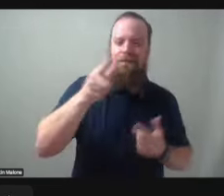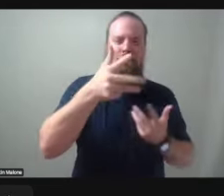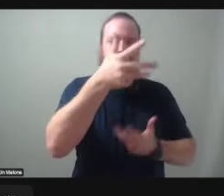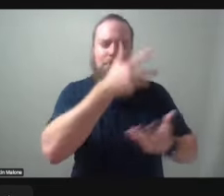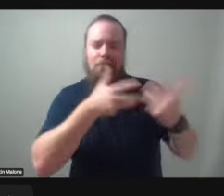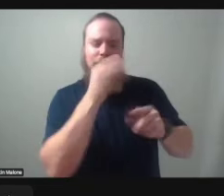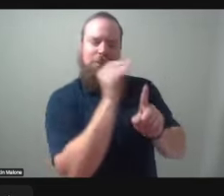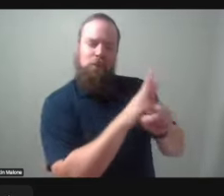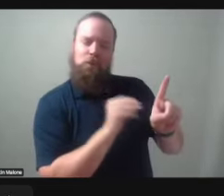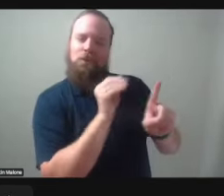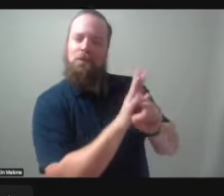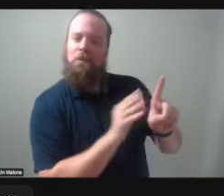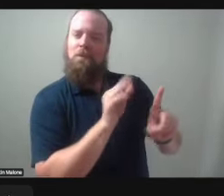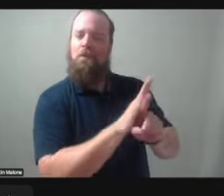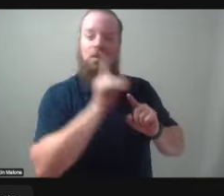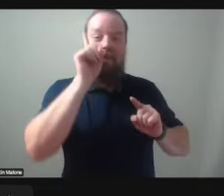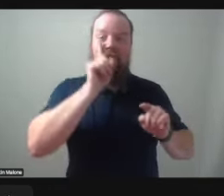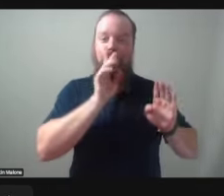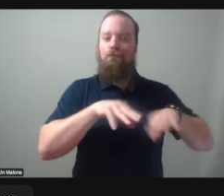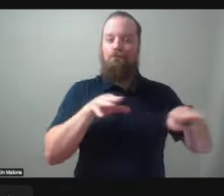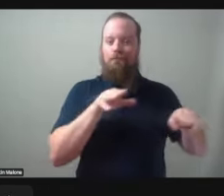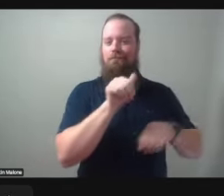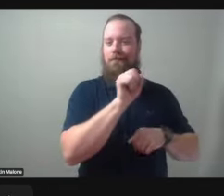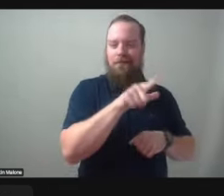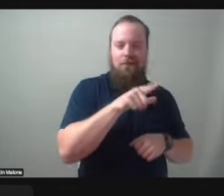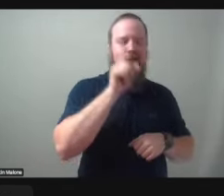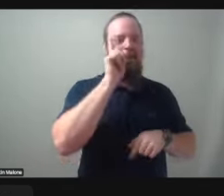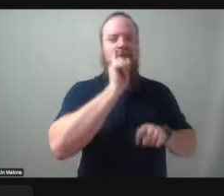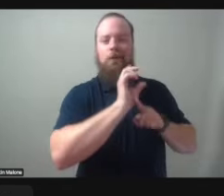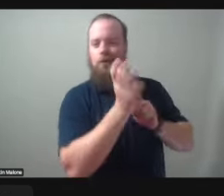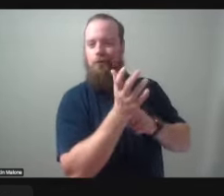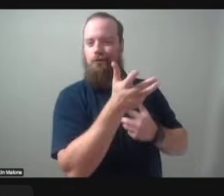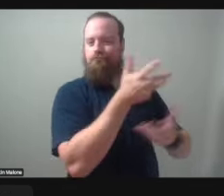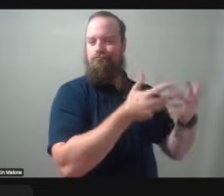English is usually a high value in those households.